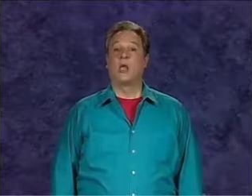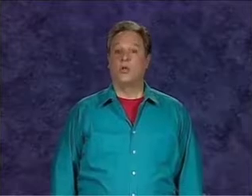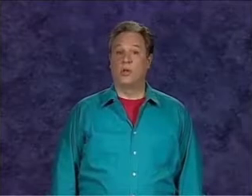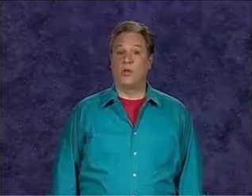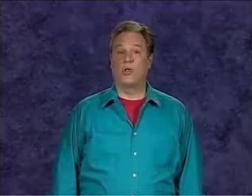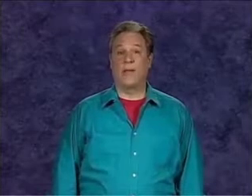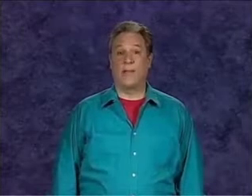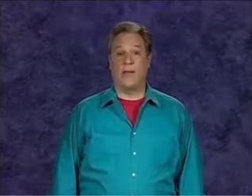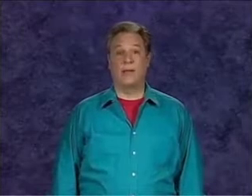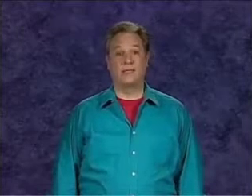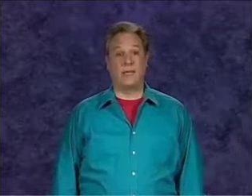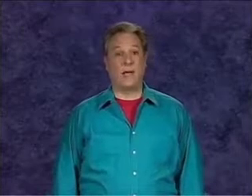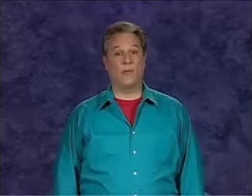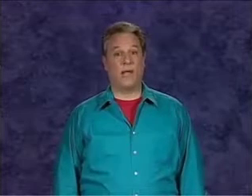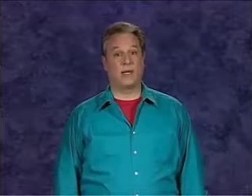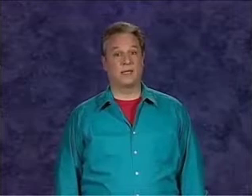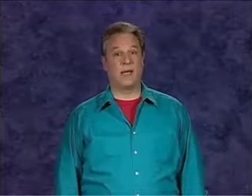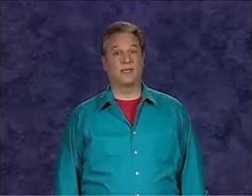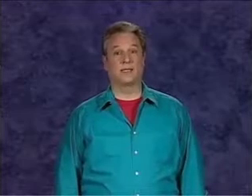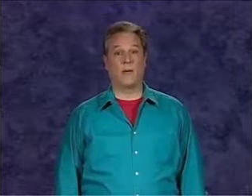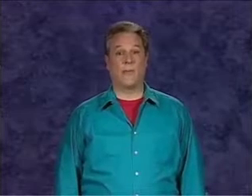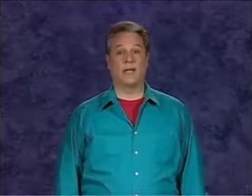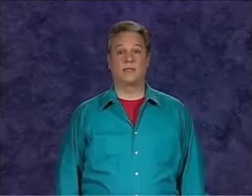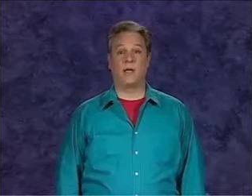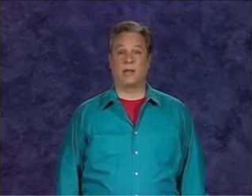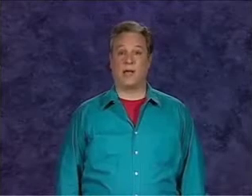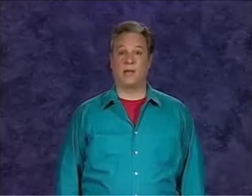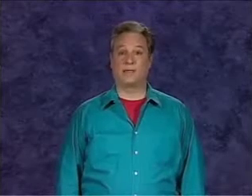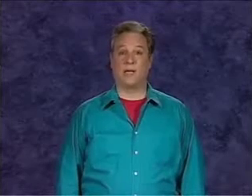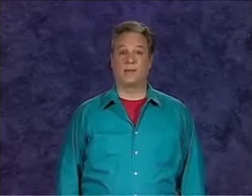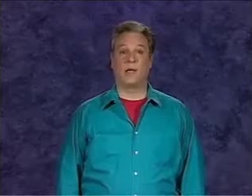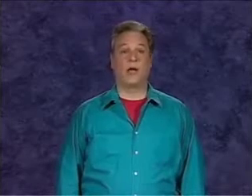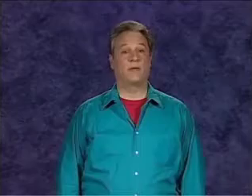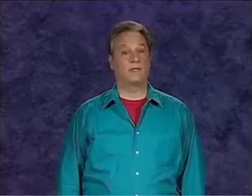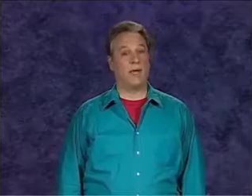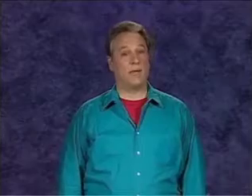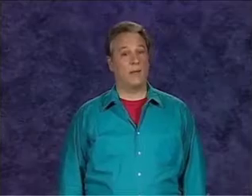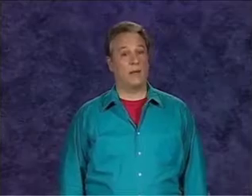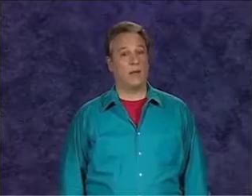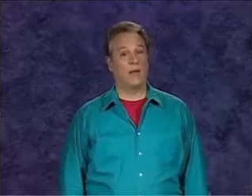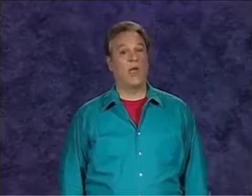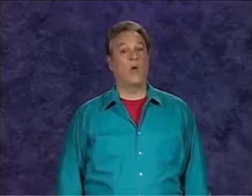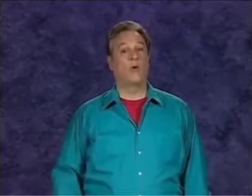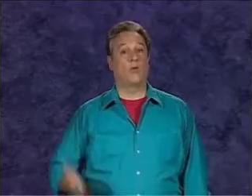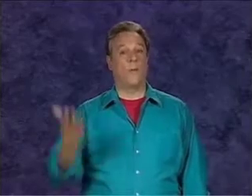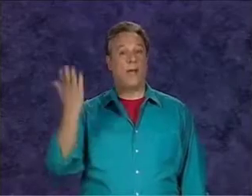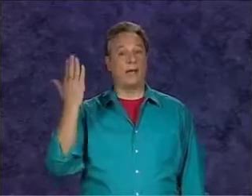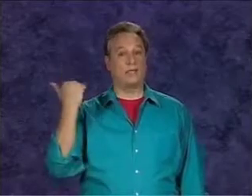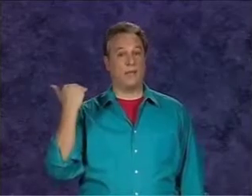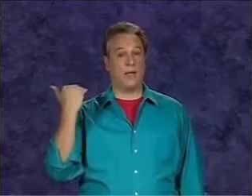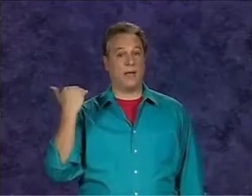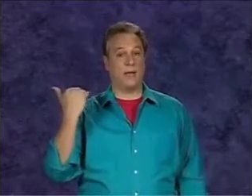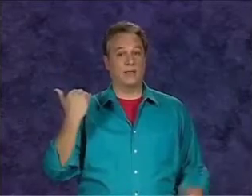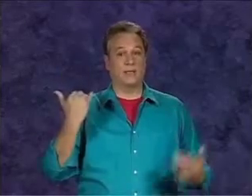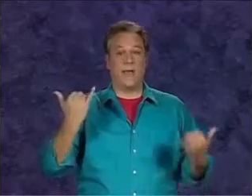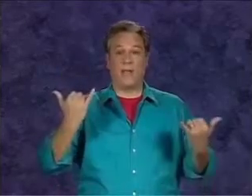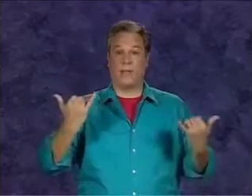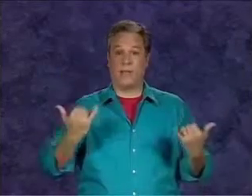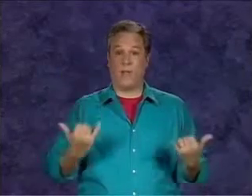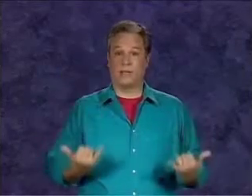You learned that many time-related signs are based on the concept of a timeline, with the past behind us and the present